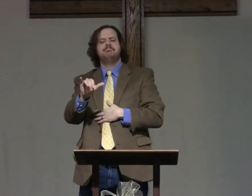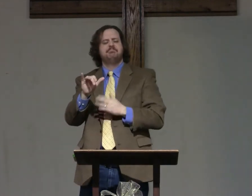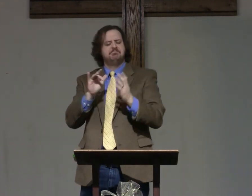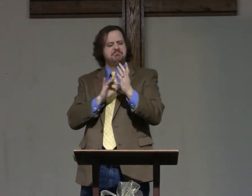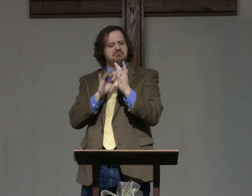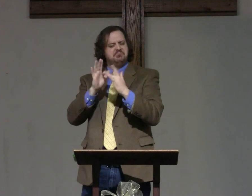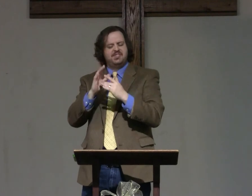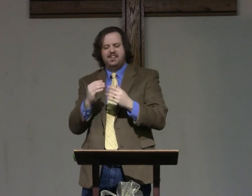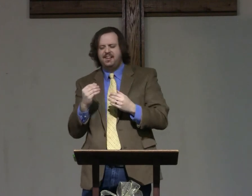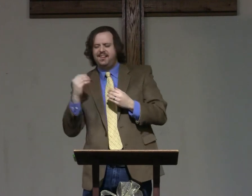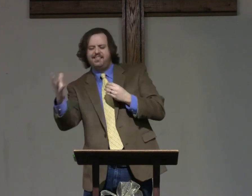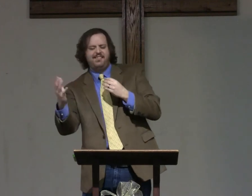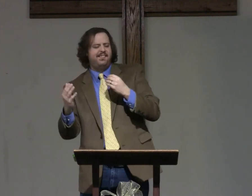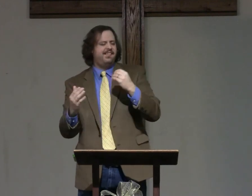tempted.